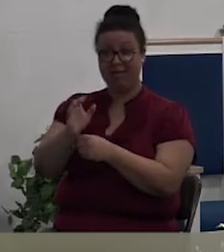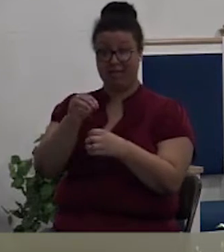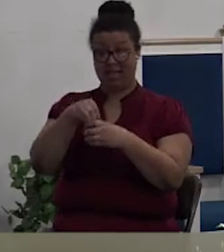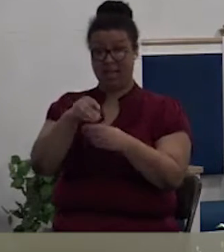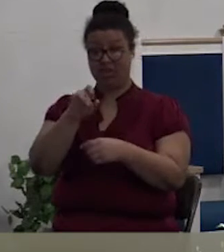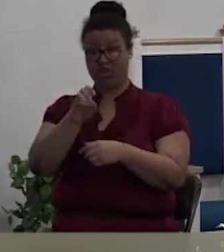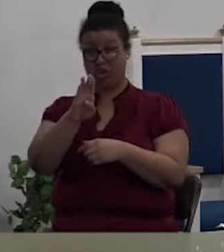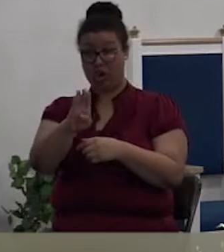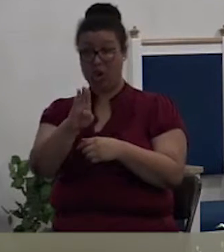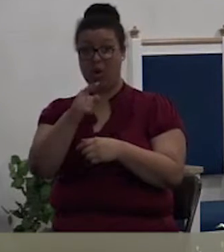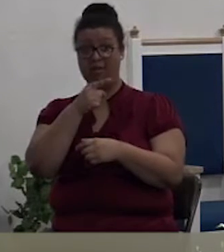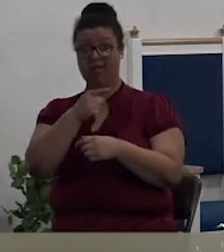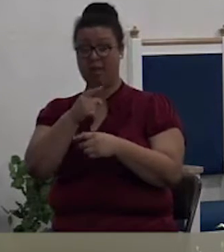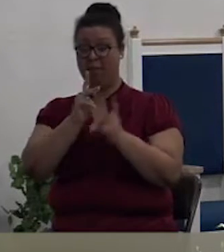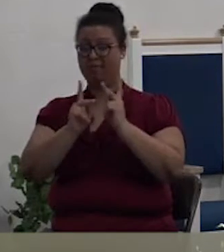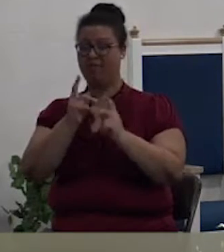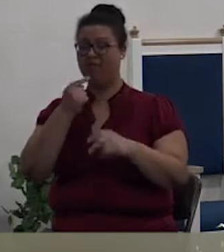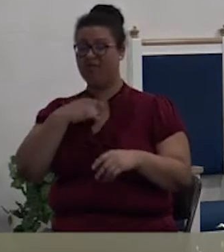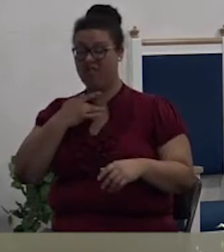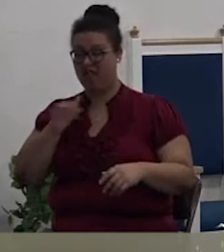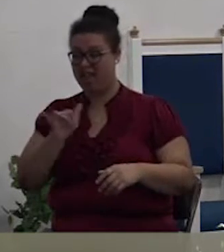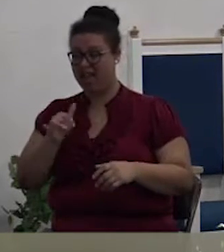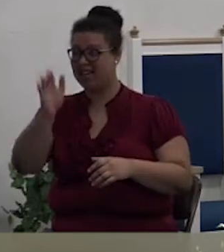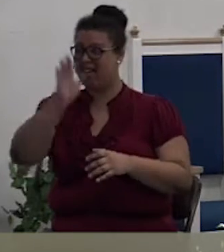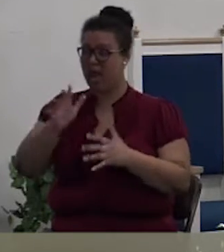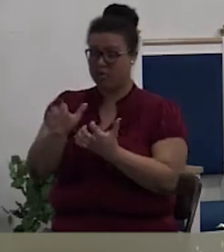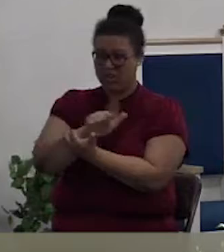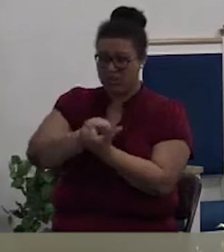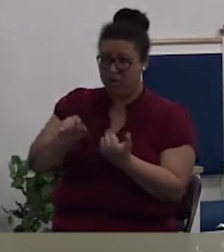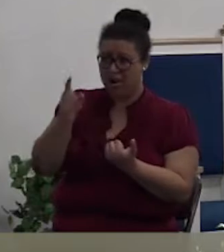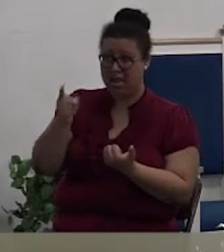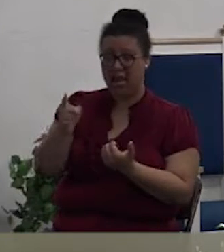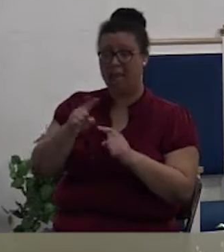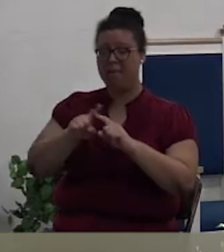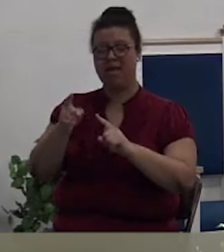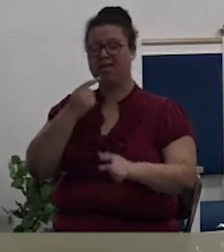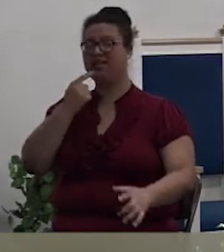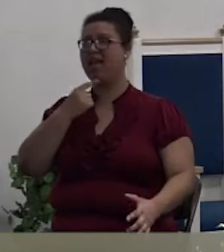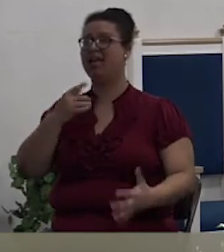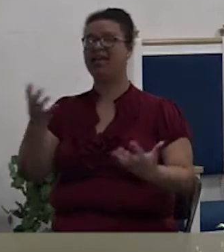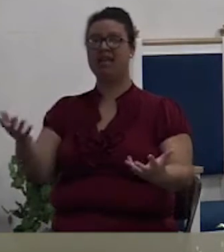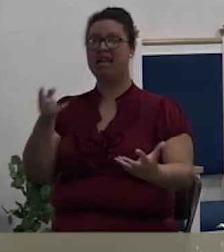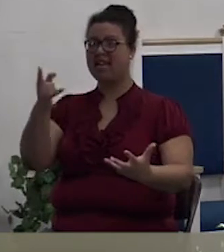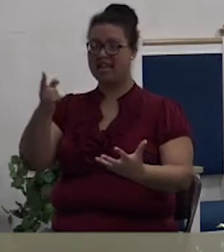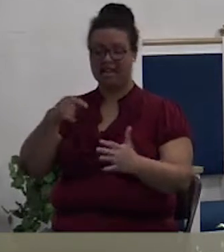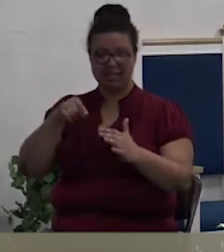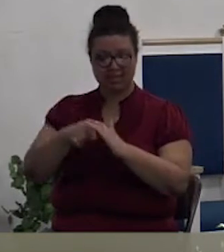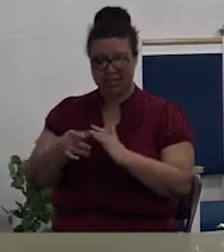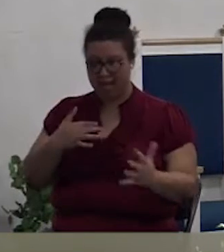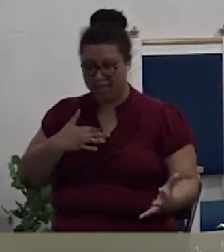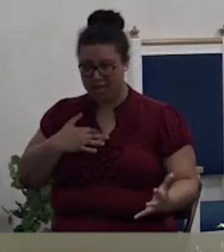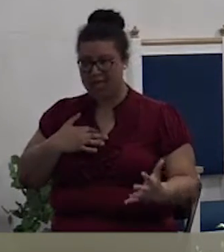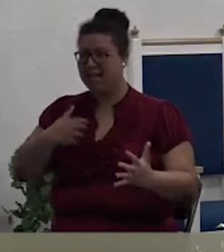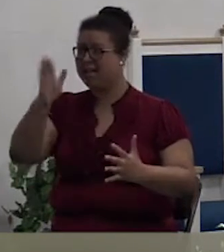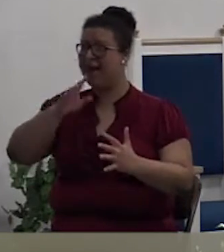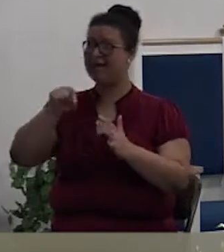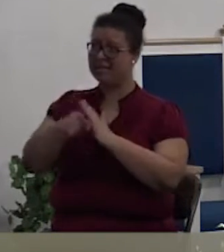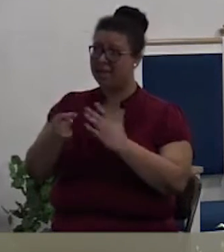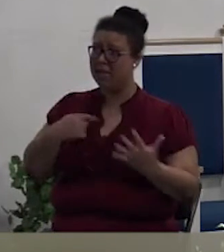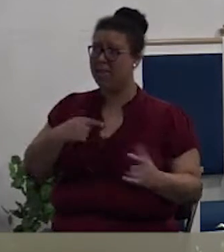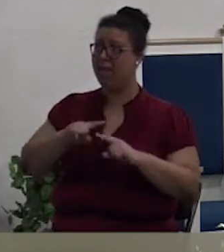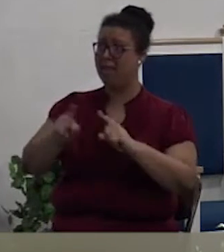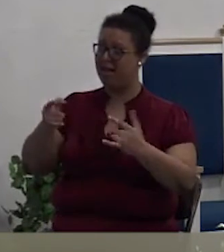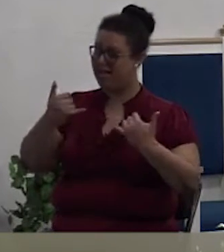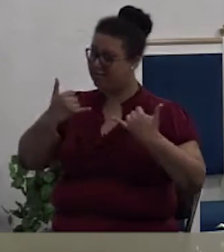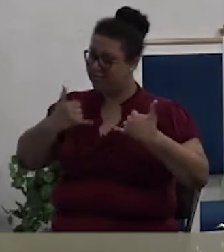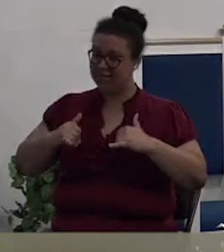like God was destroying him. And he said, though he slay me, even though God is killing me, yet I will